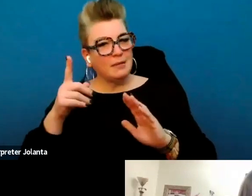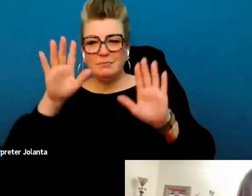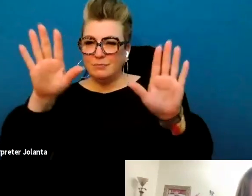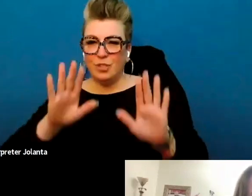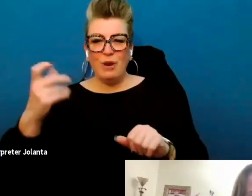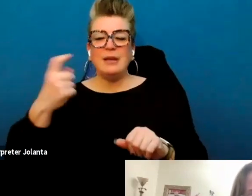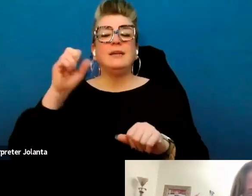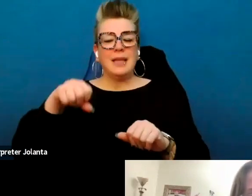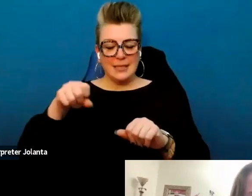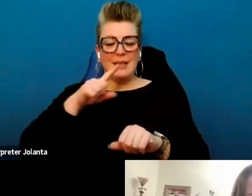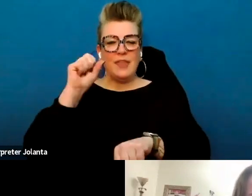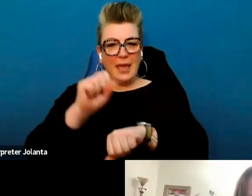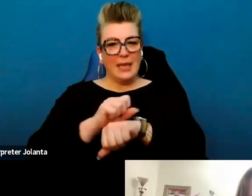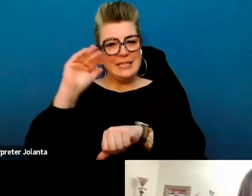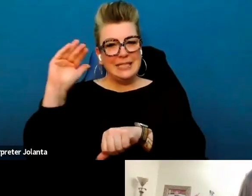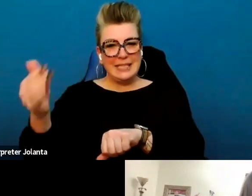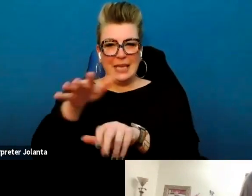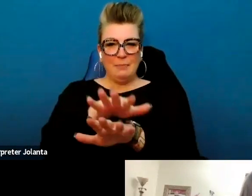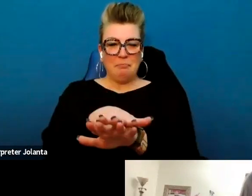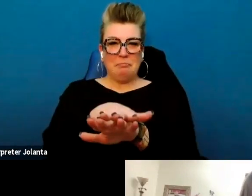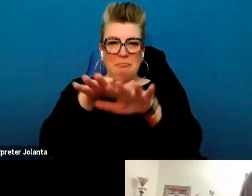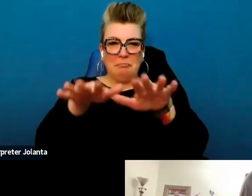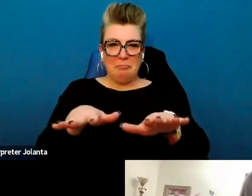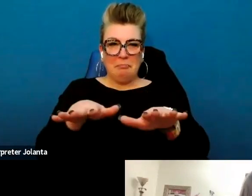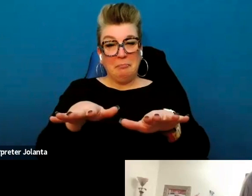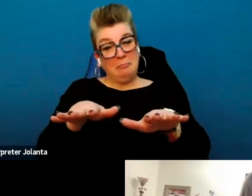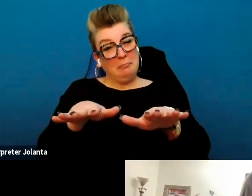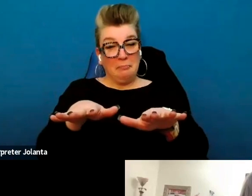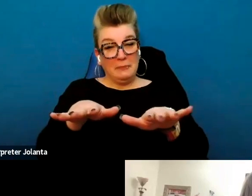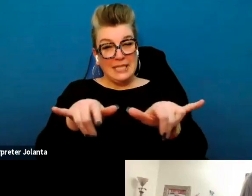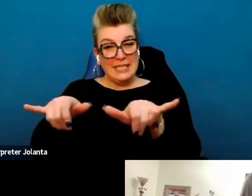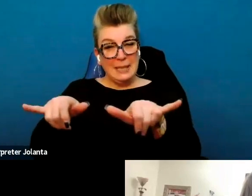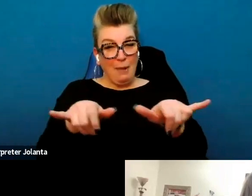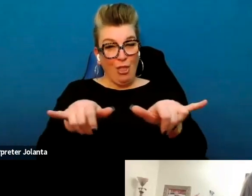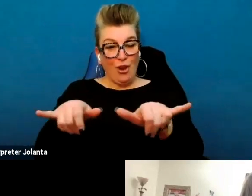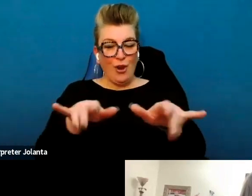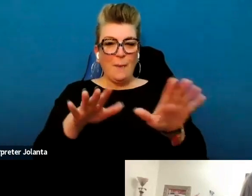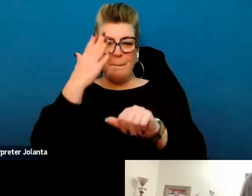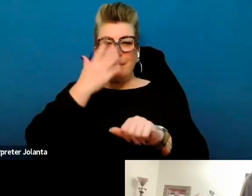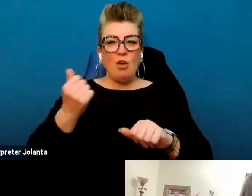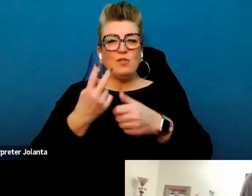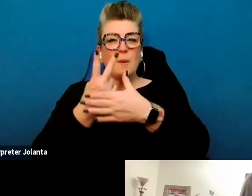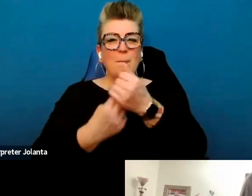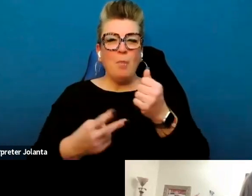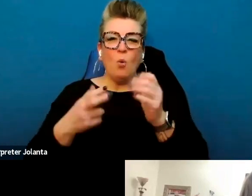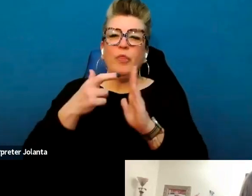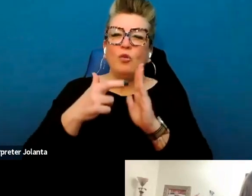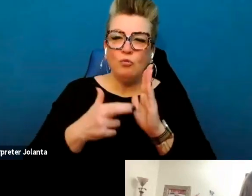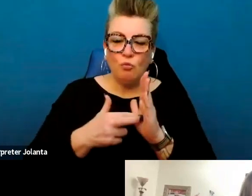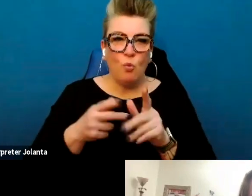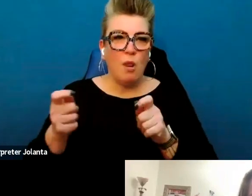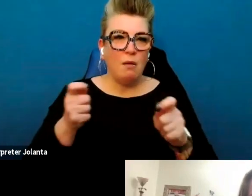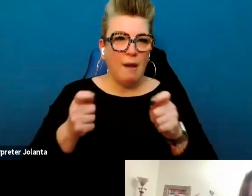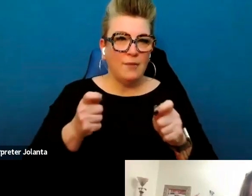distinct, although they are similar in the sense that they're both kind of rule governed